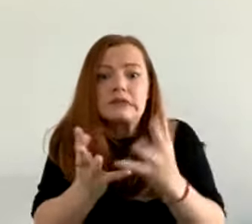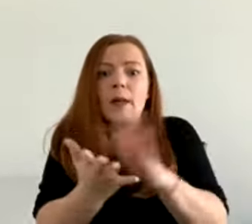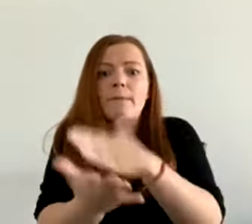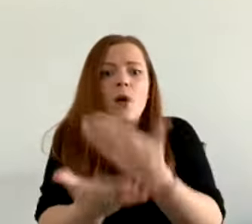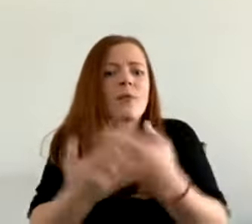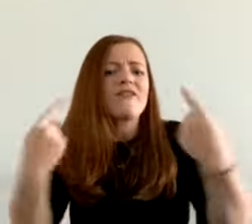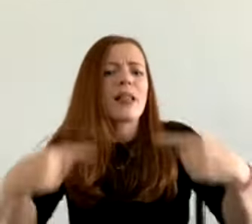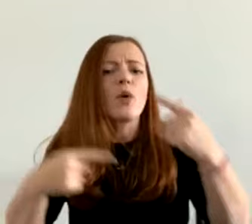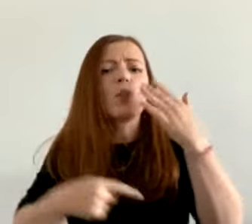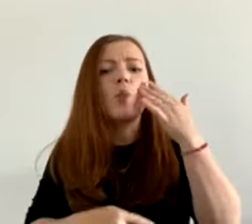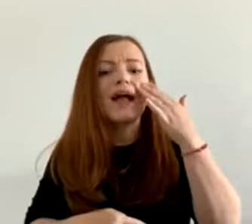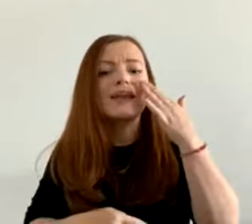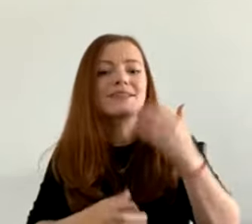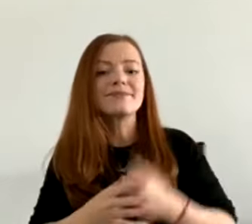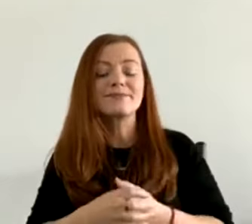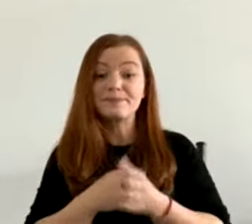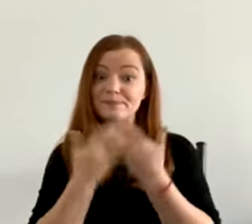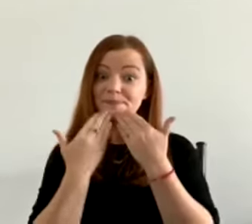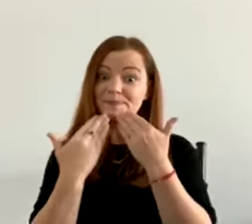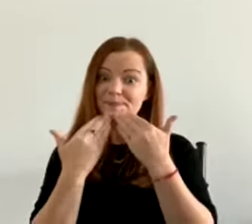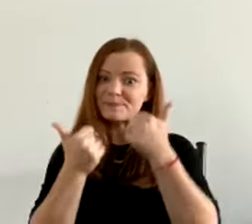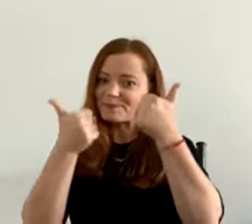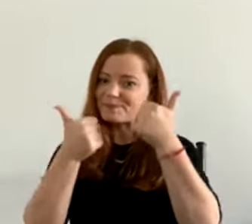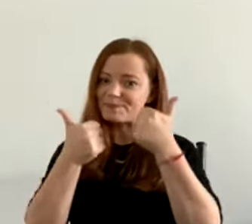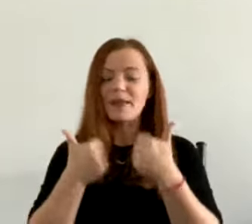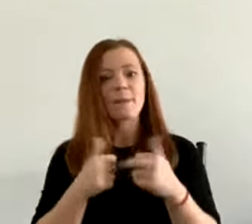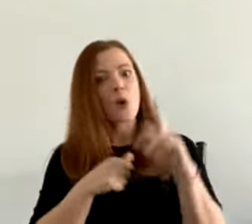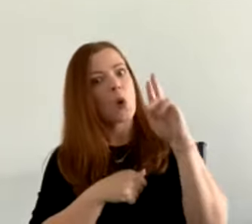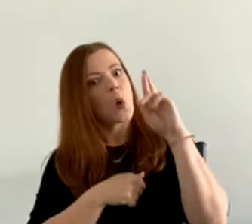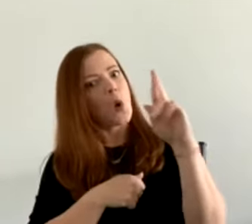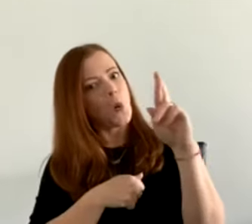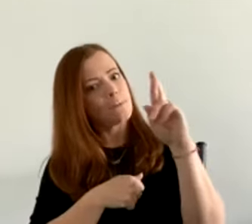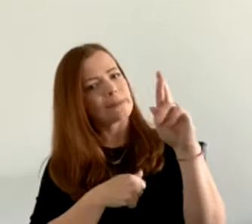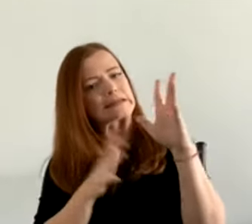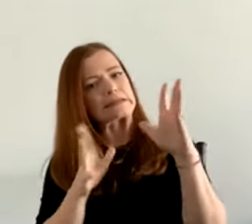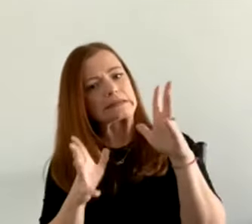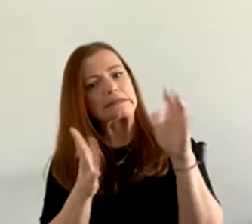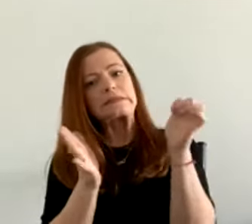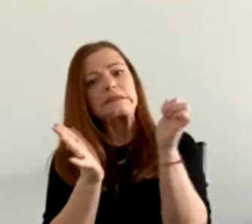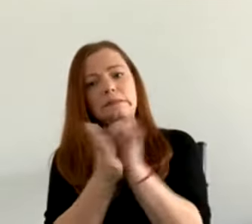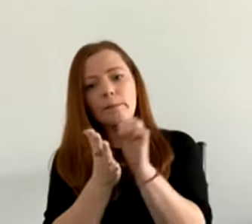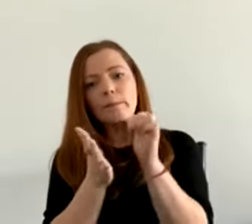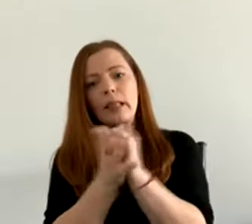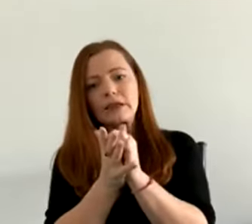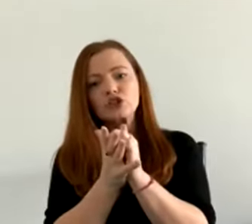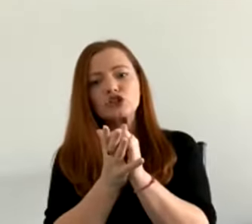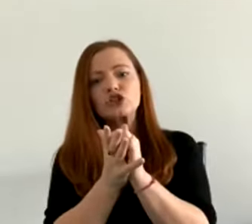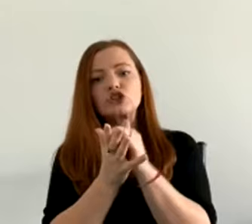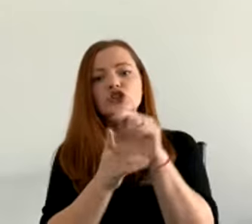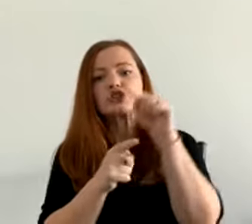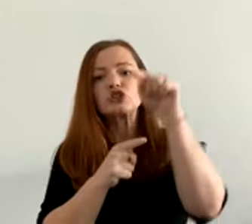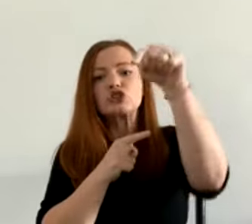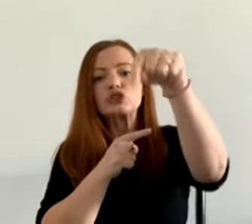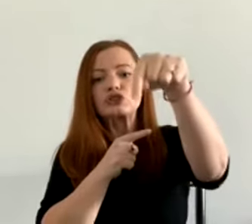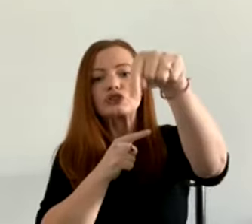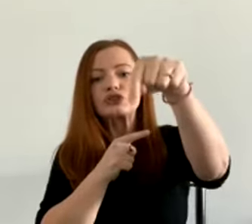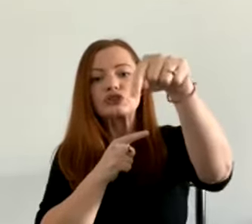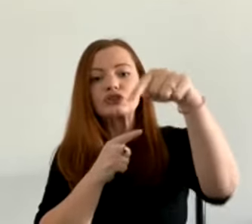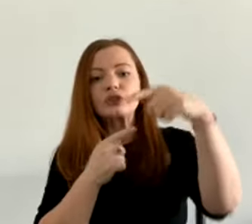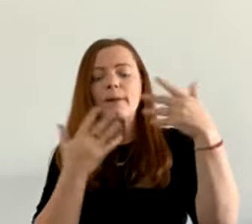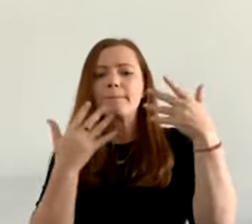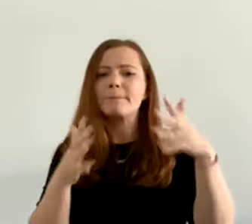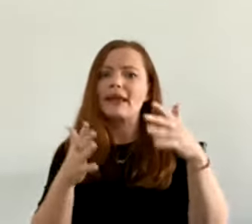question. I'm hoping I can find a home for them. I'm trying to write. I did an amazing workshop